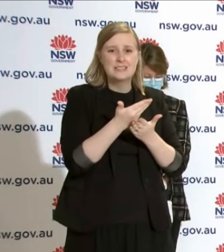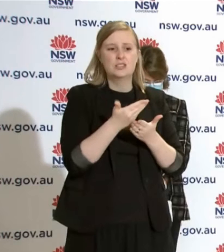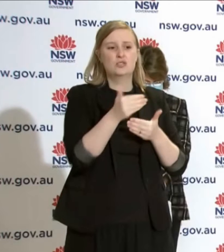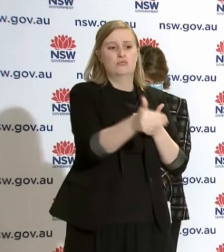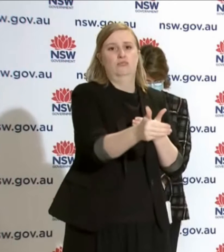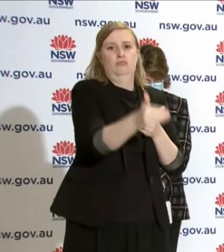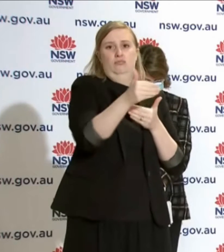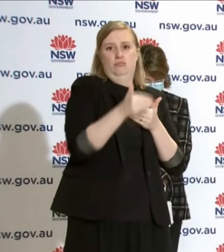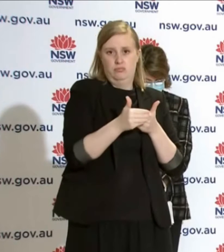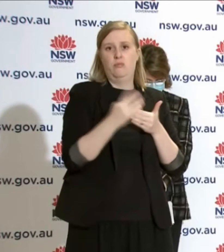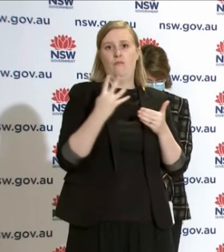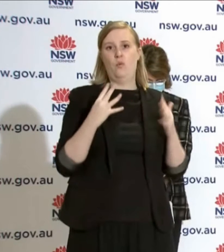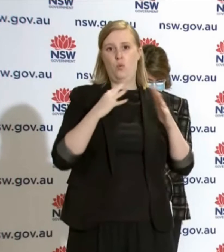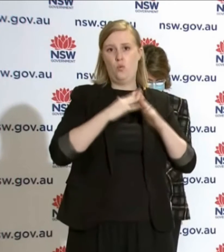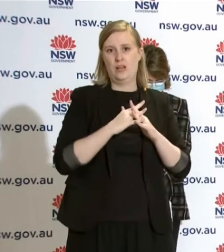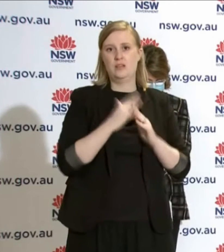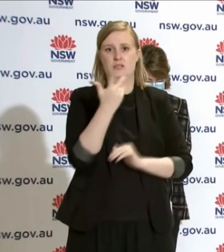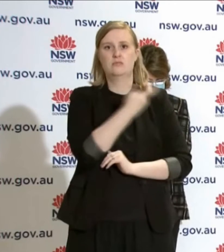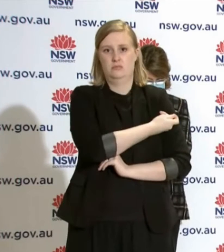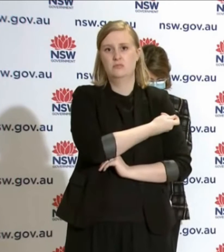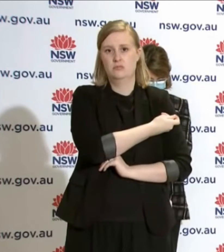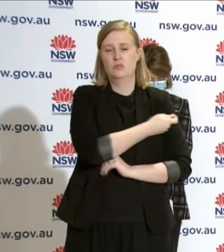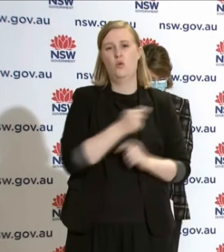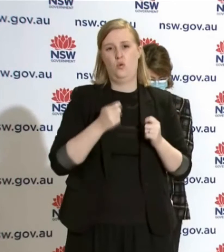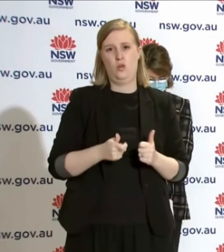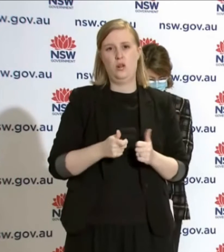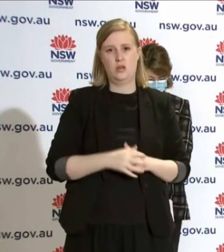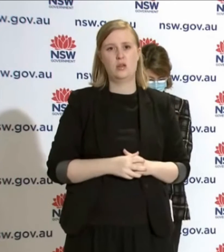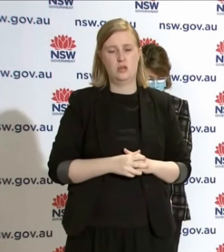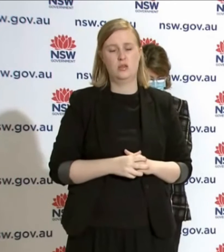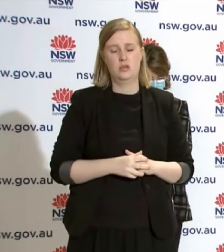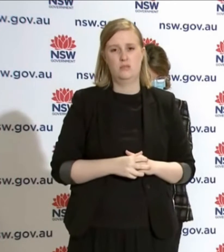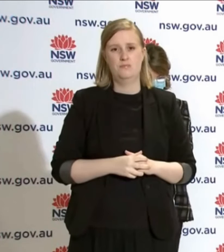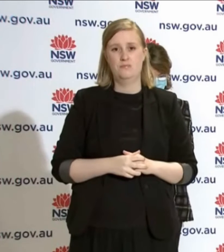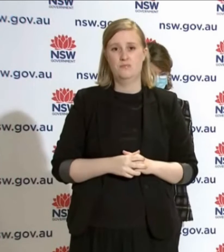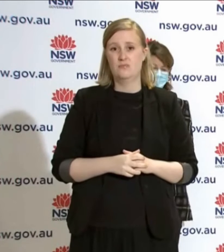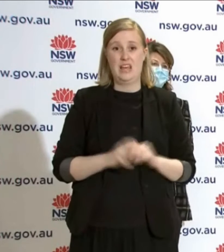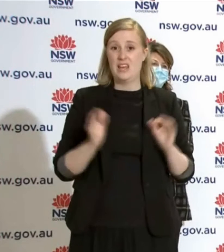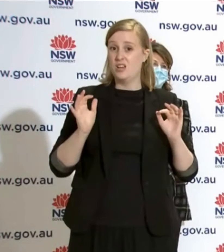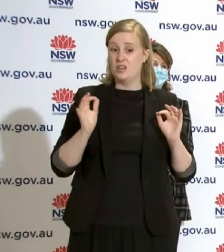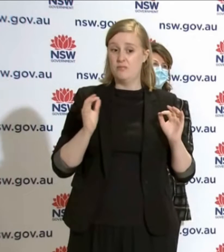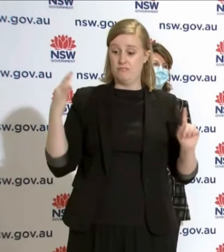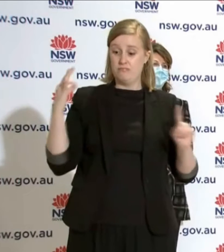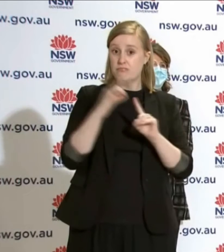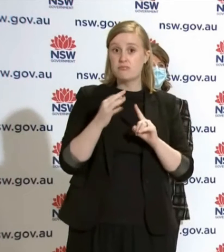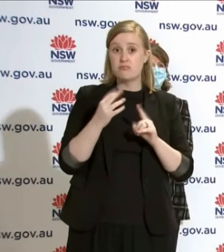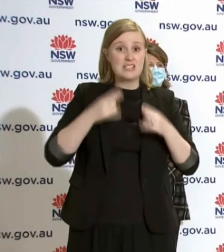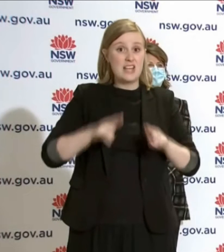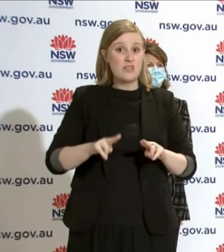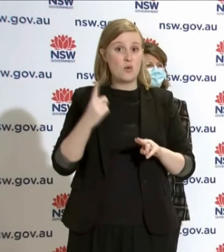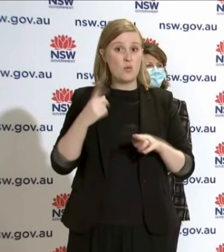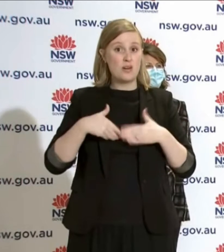outbreak context. As the Premier said, that we did not have any deaths reported in the 24-hour period to 8